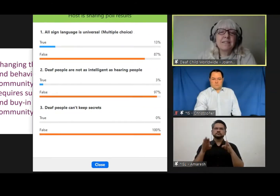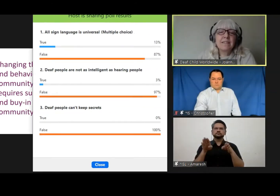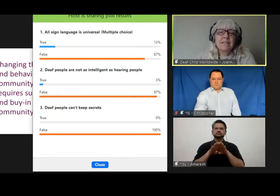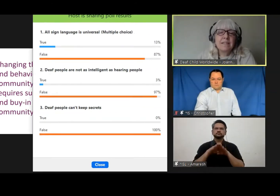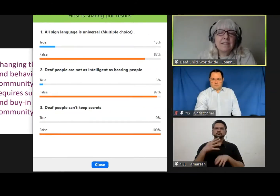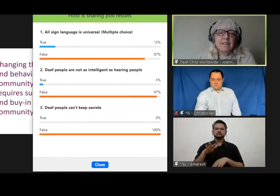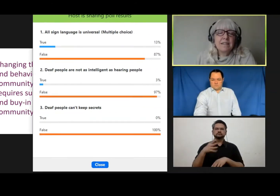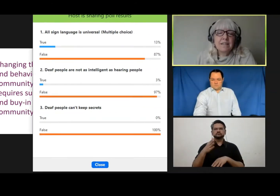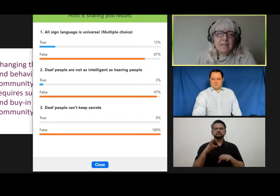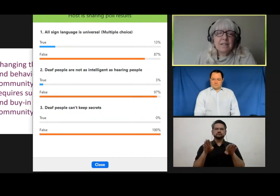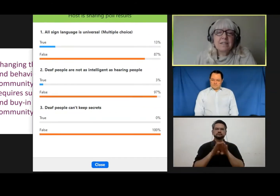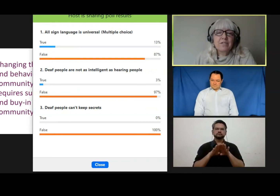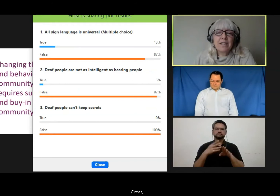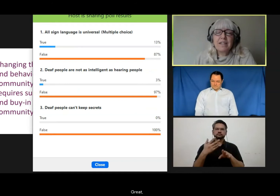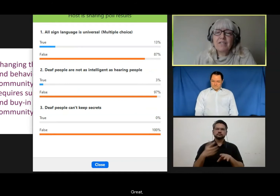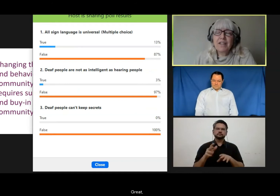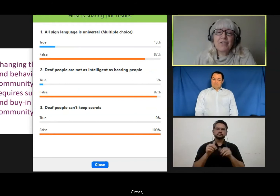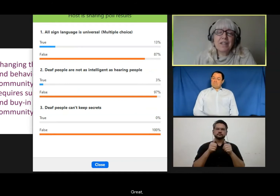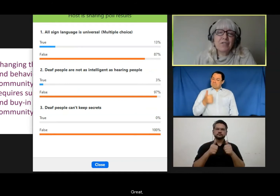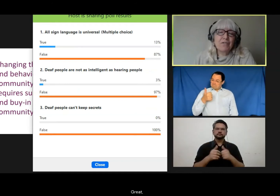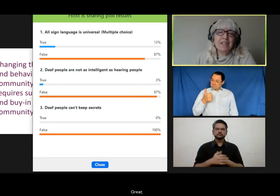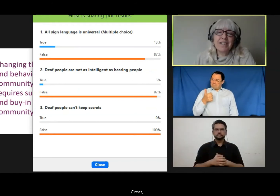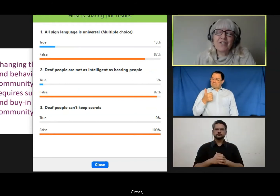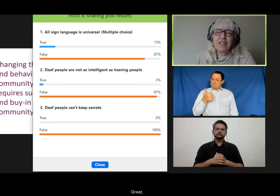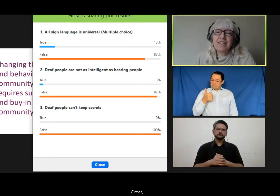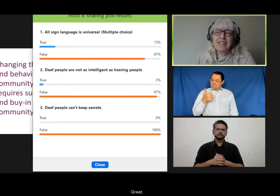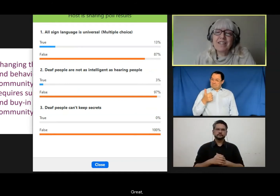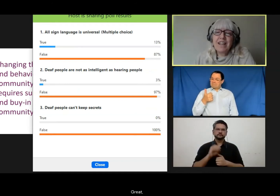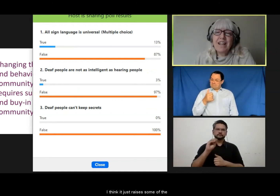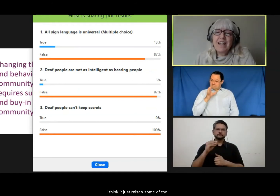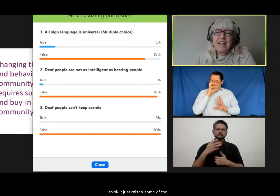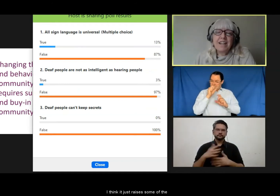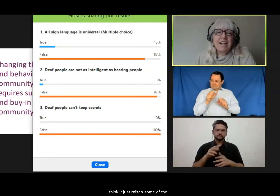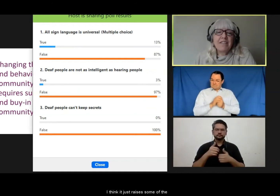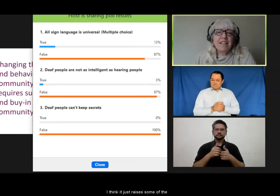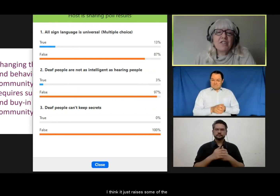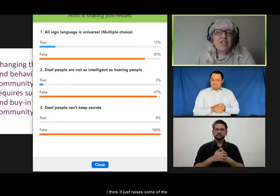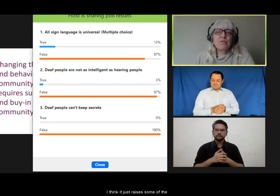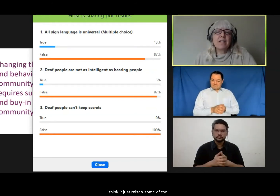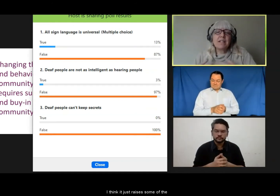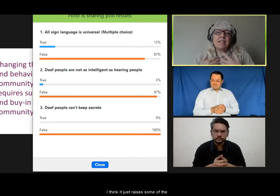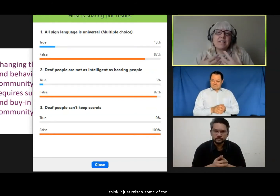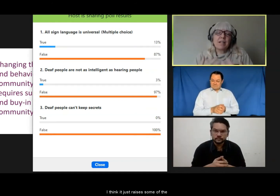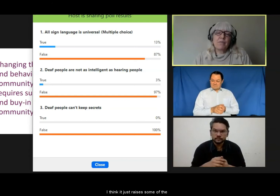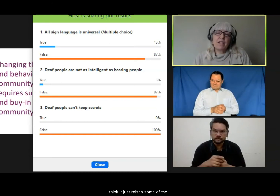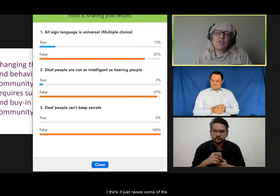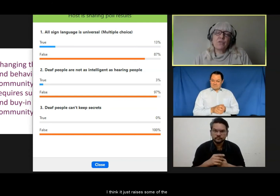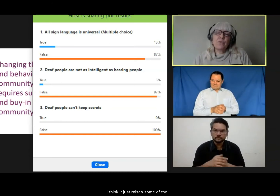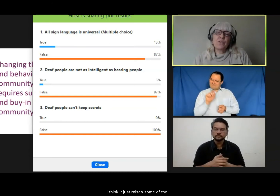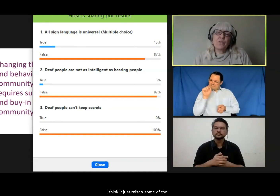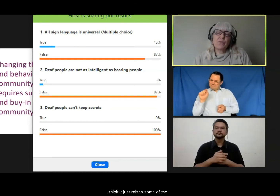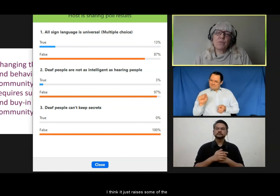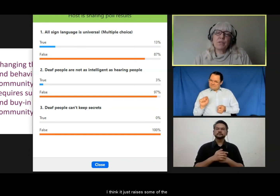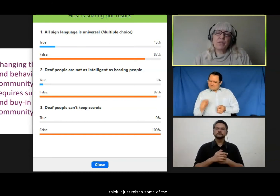Great, that's really interesting. And I think it just raises some of the